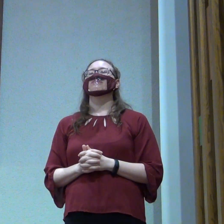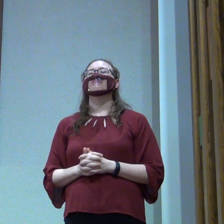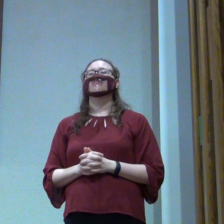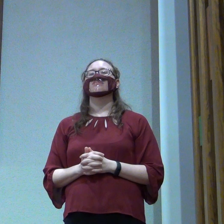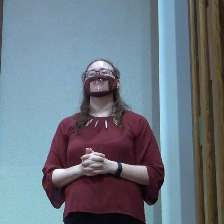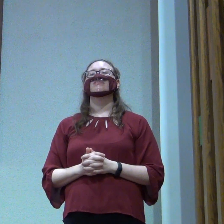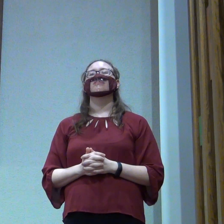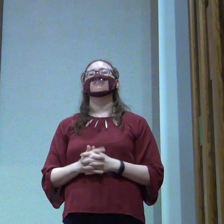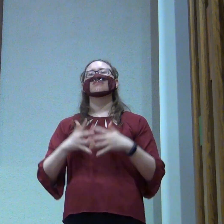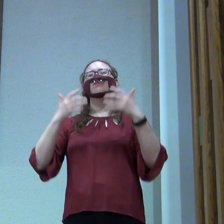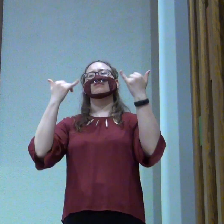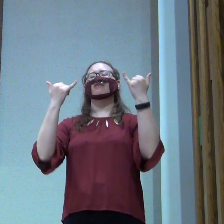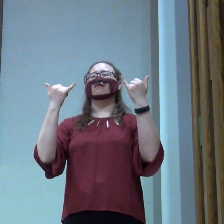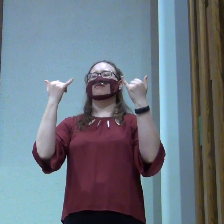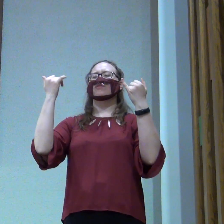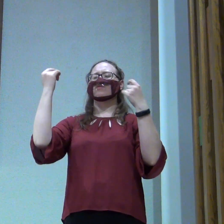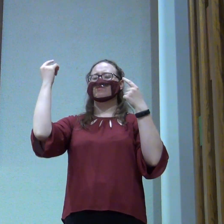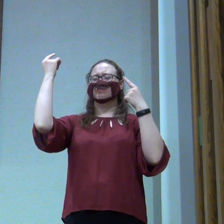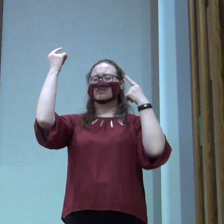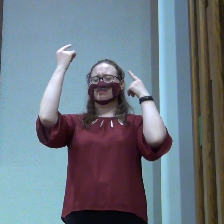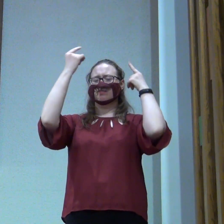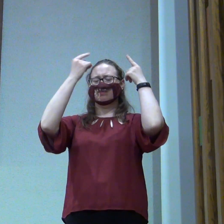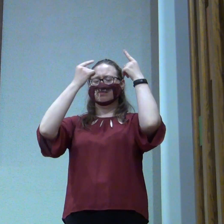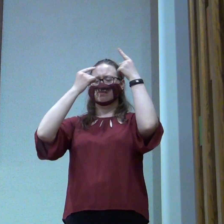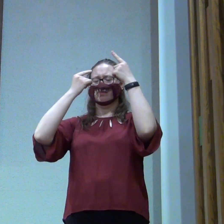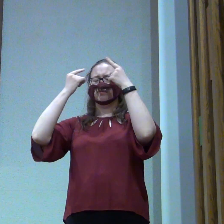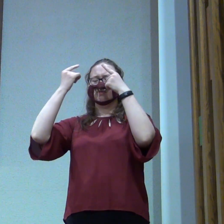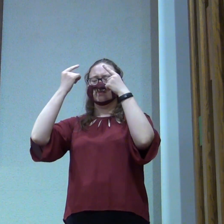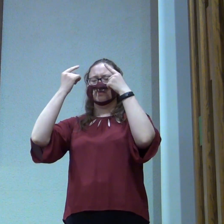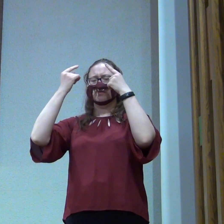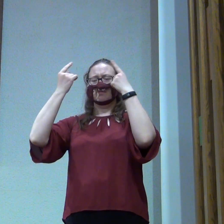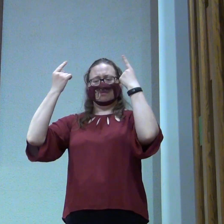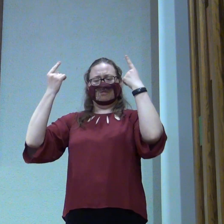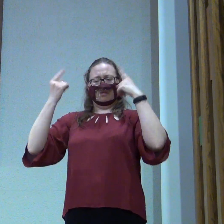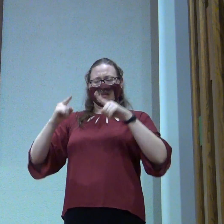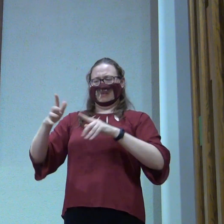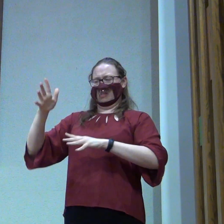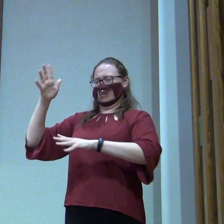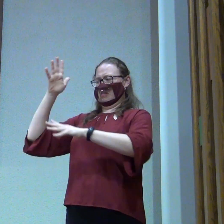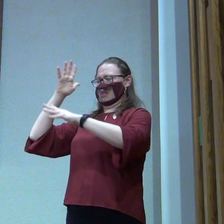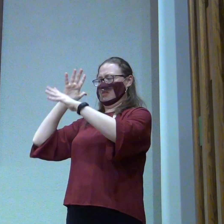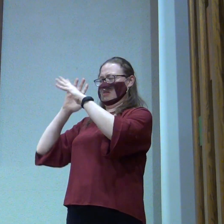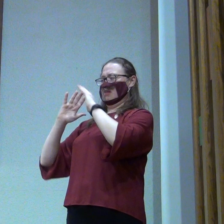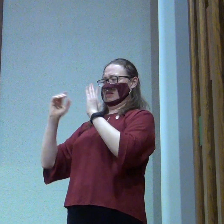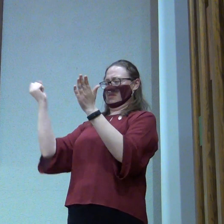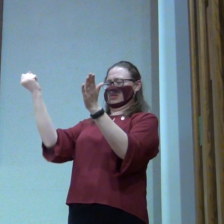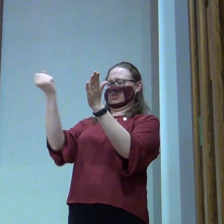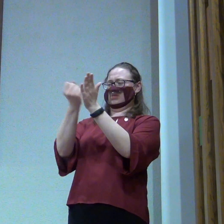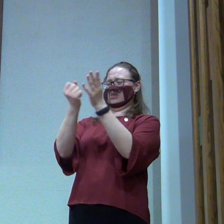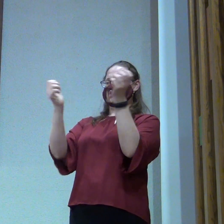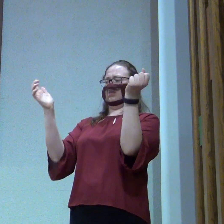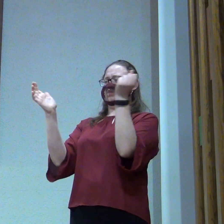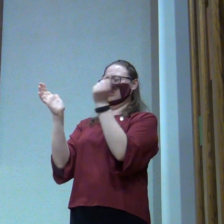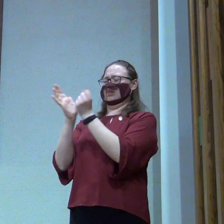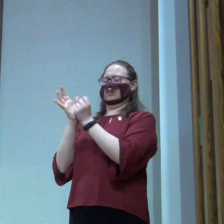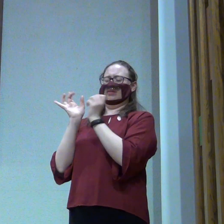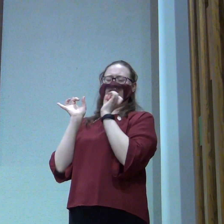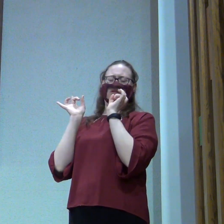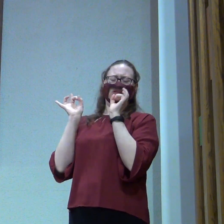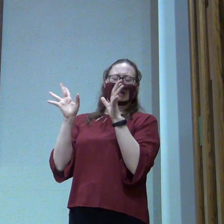As we consider the horror of the crucifixion, it may help us